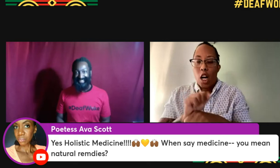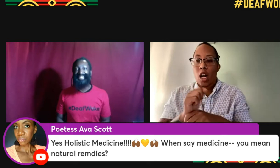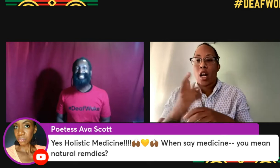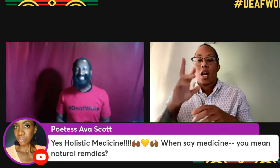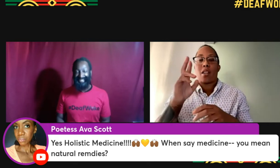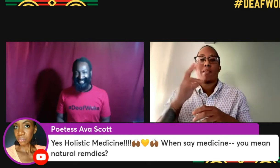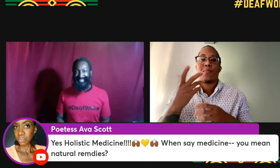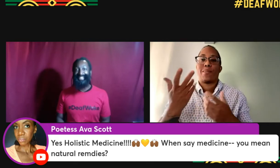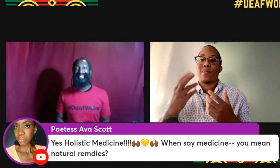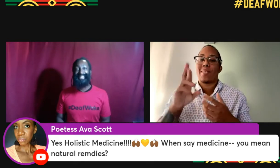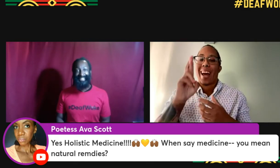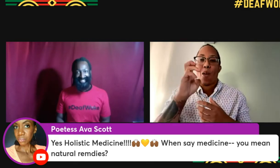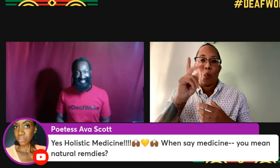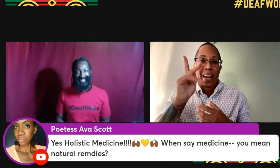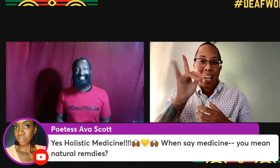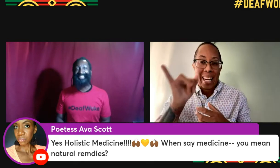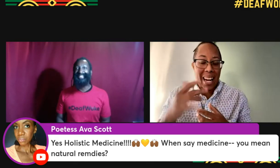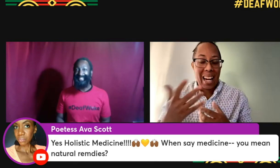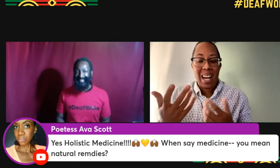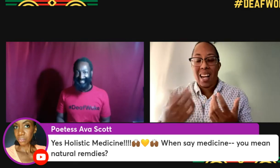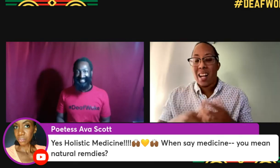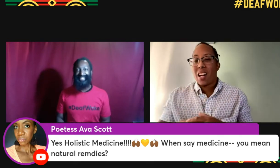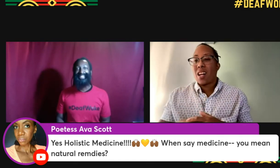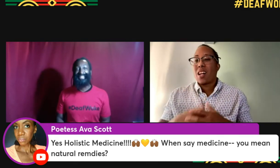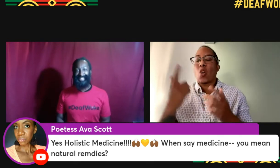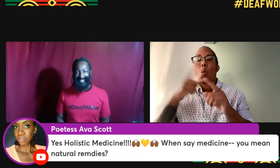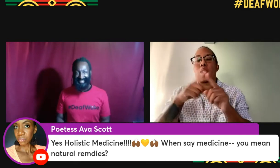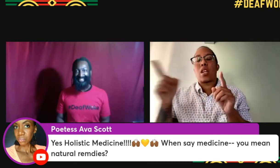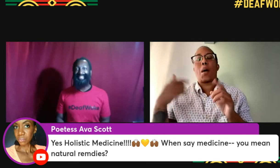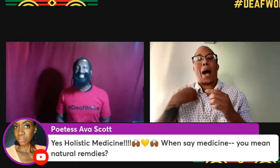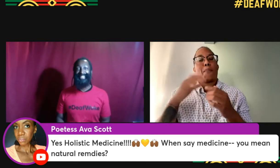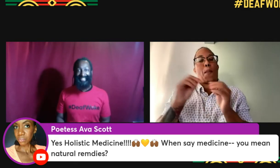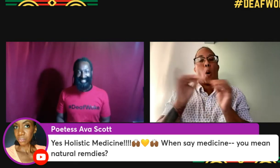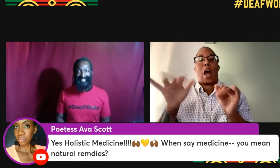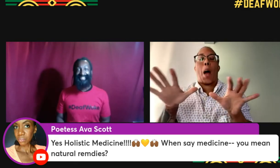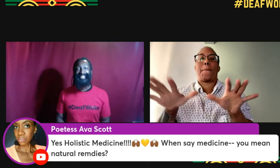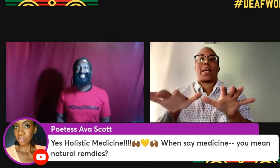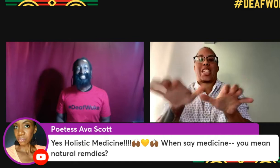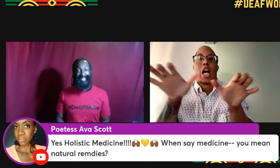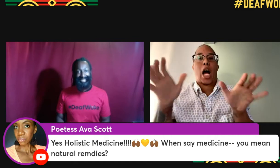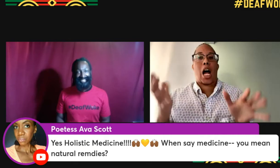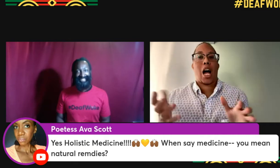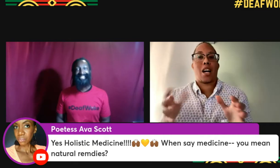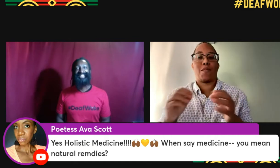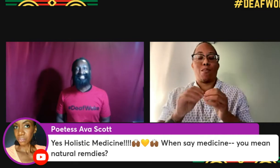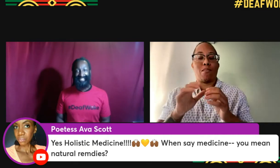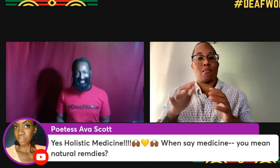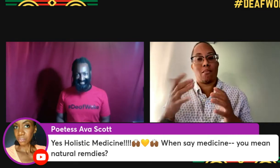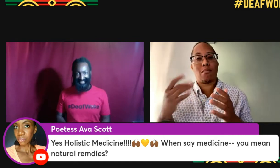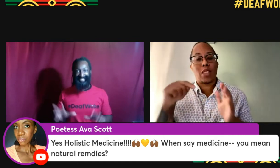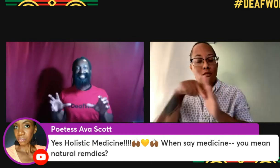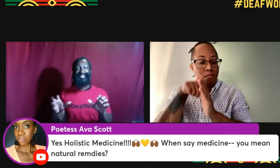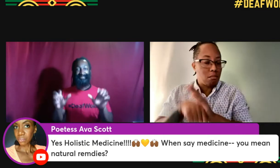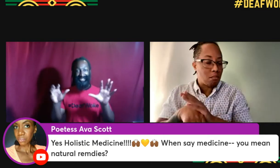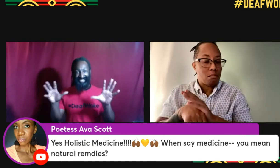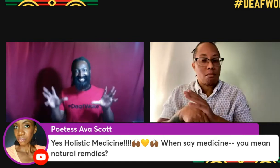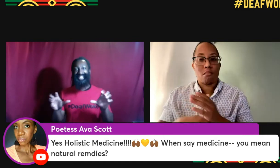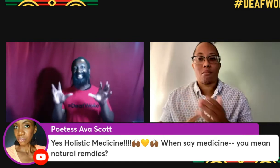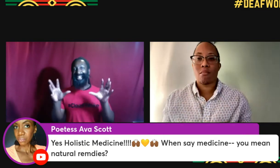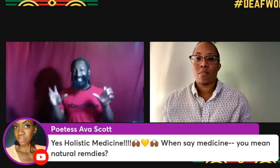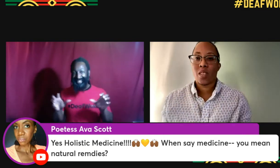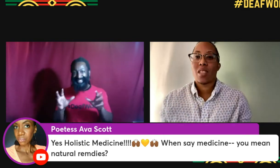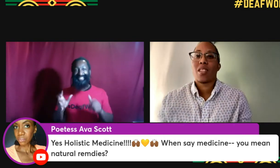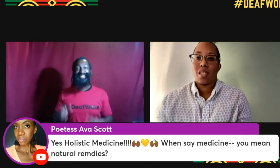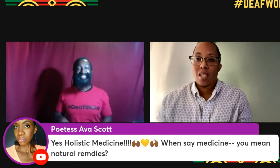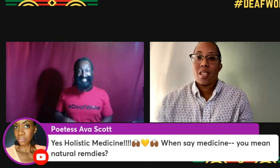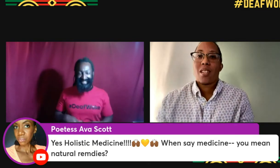just healing work. There's Reiki, there's so many different modalities. For me, it's more feeling like